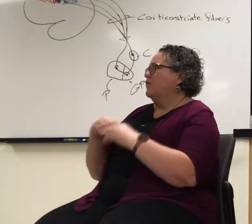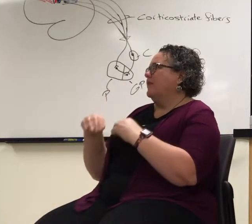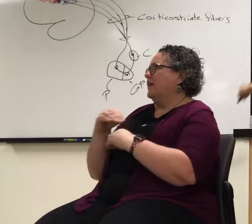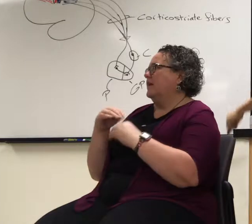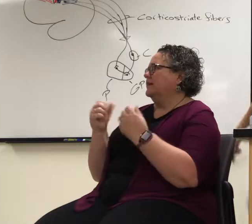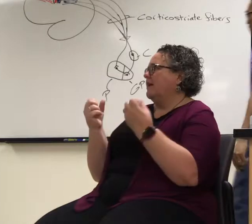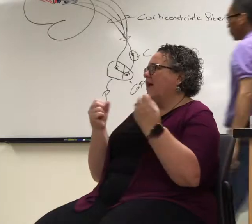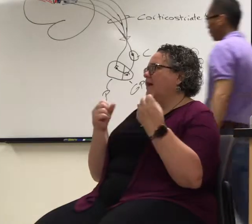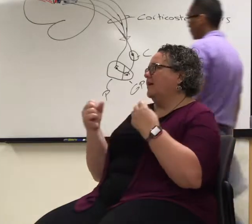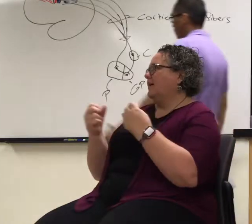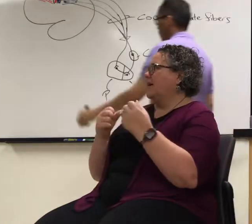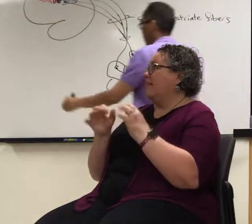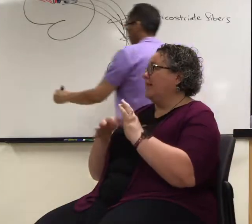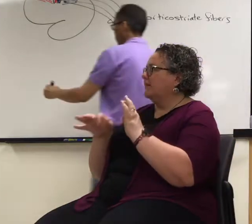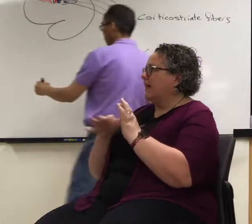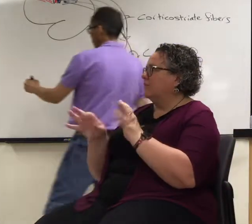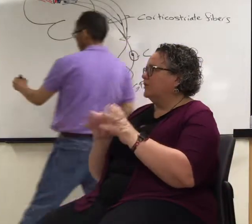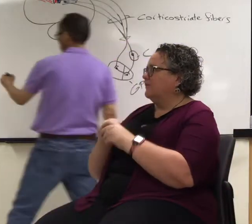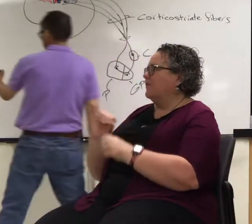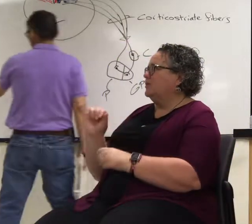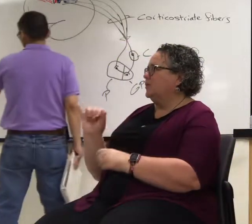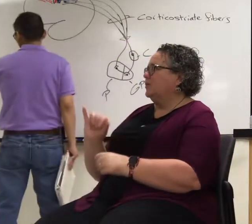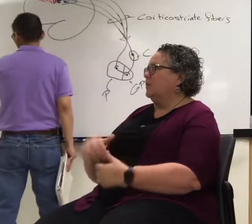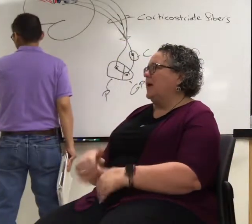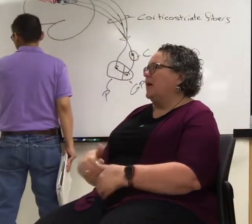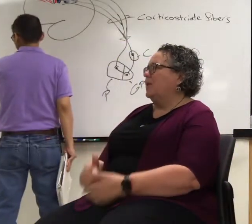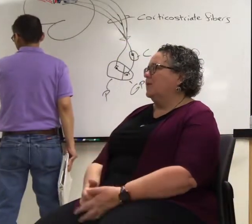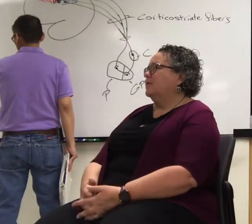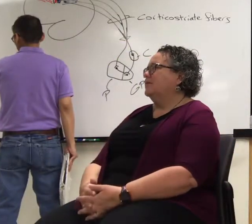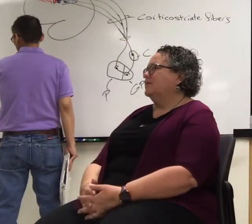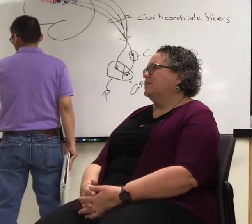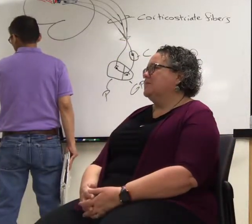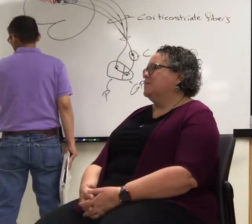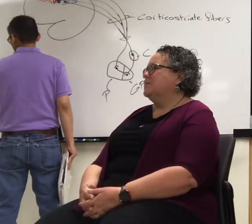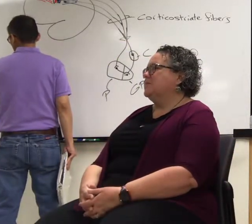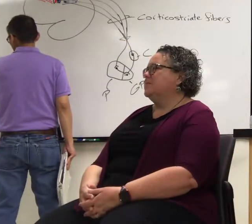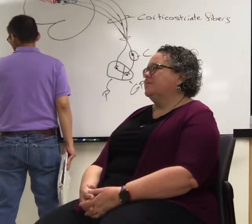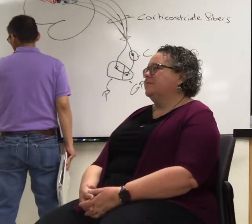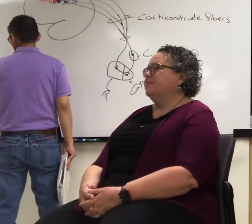So I'll use another spot on the board to illustrate the thalamus.